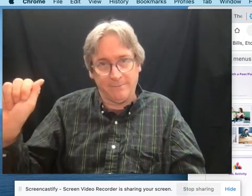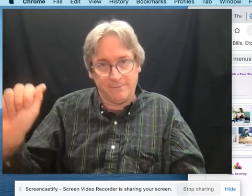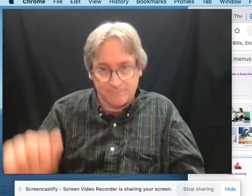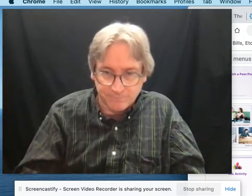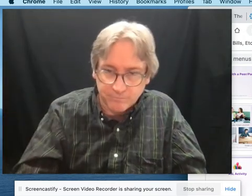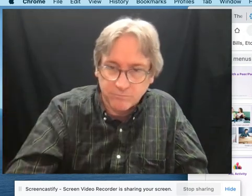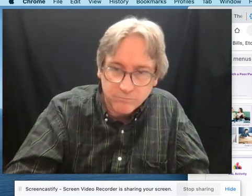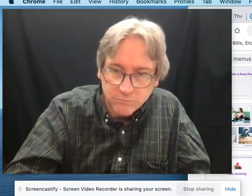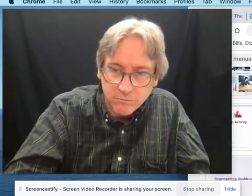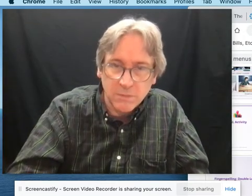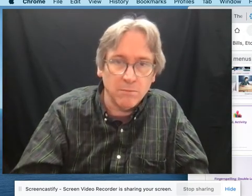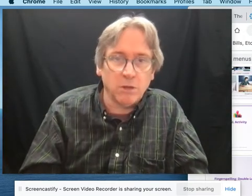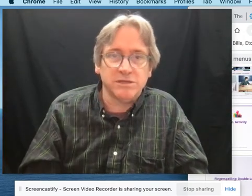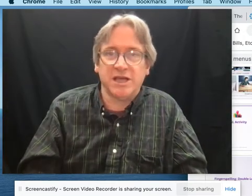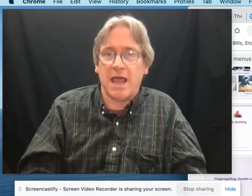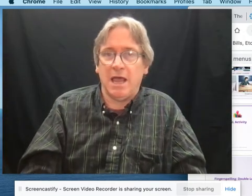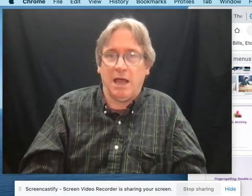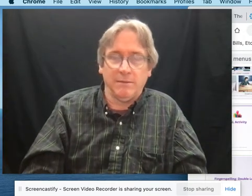a